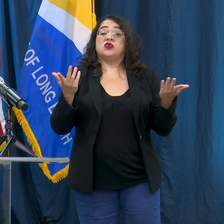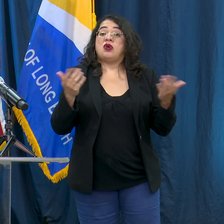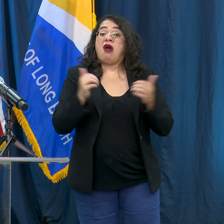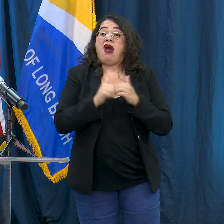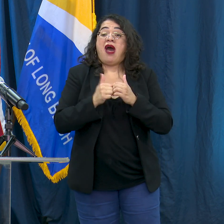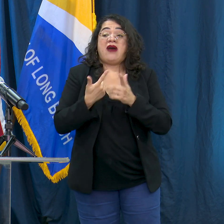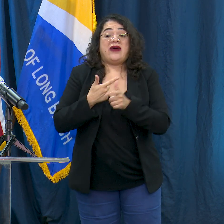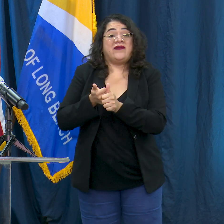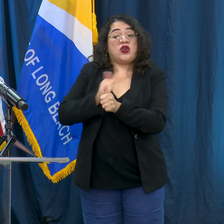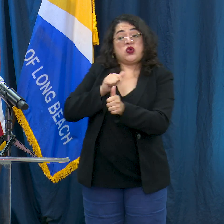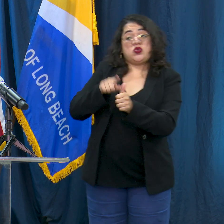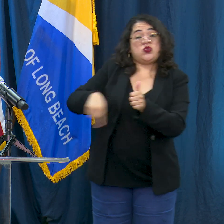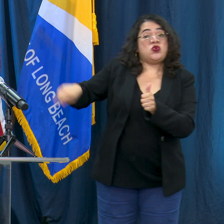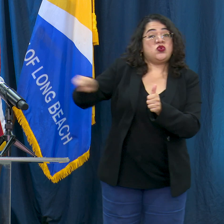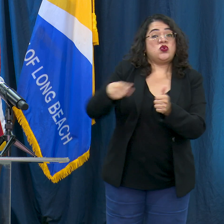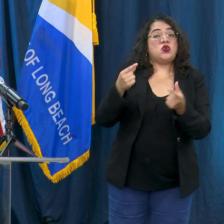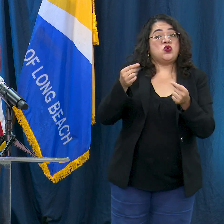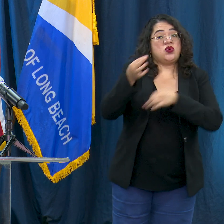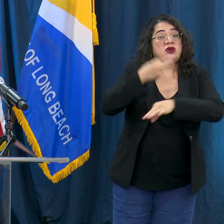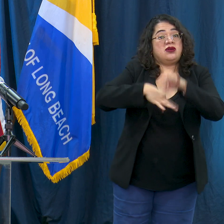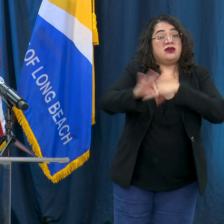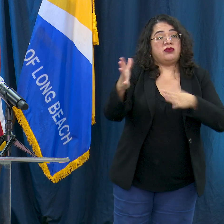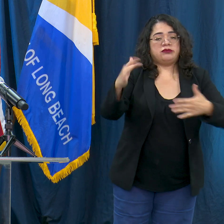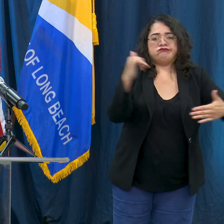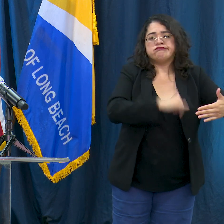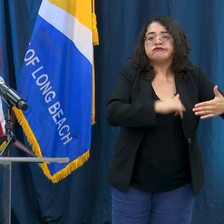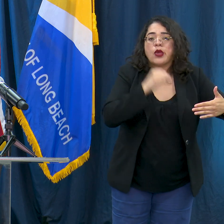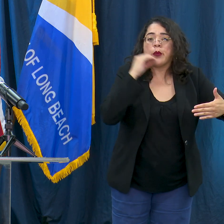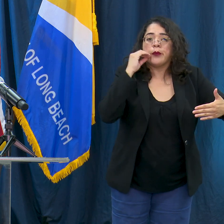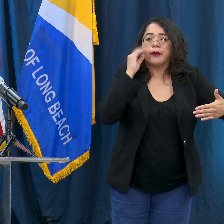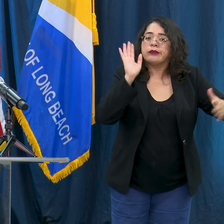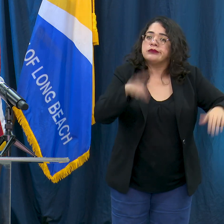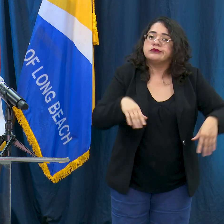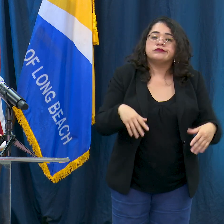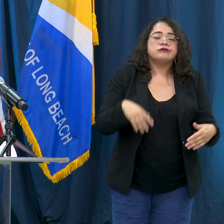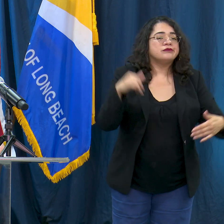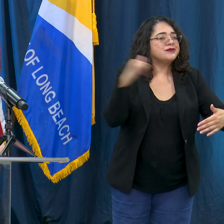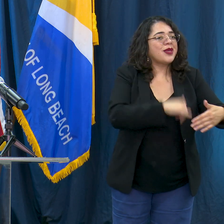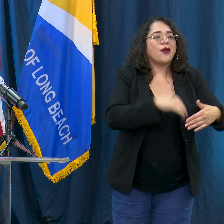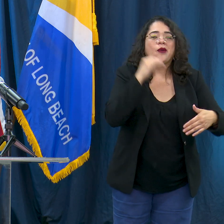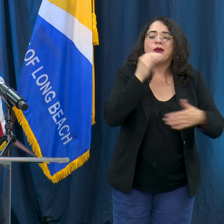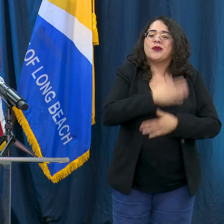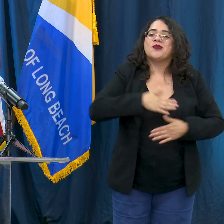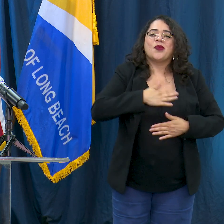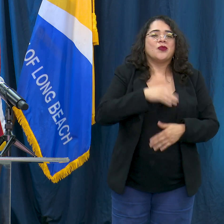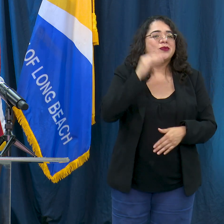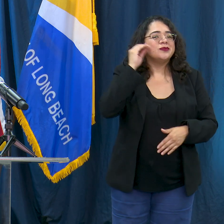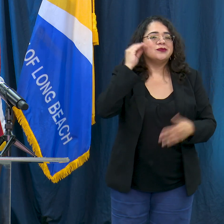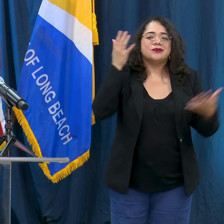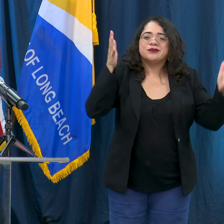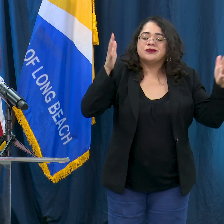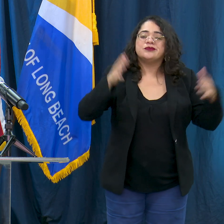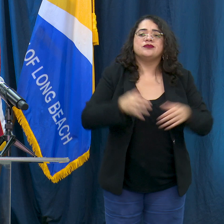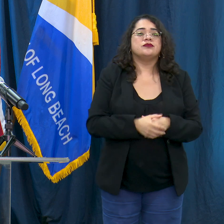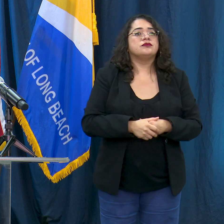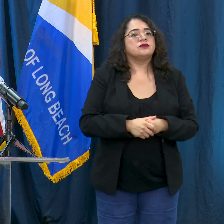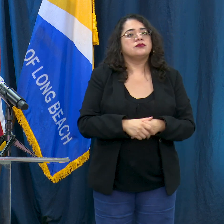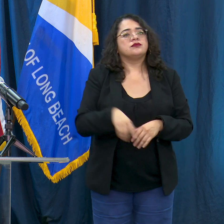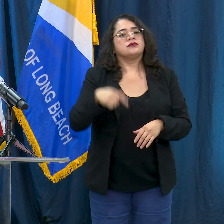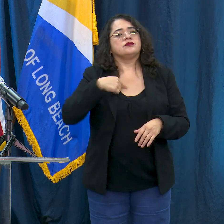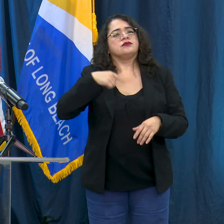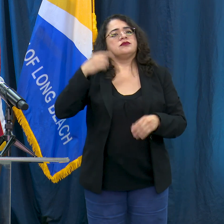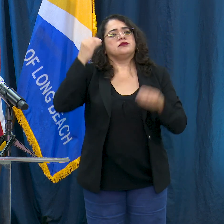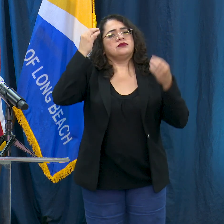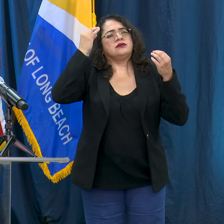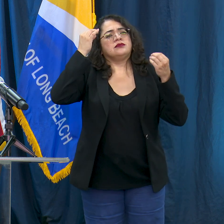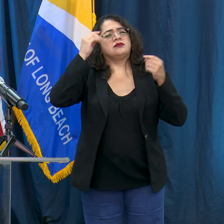house. In terms of protest and quarantine, I want to just talk a little bit about what we've been thinking about at the city